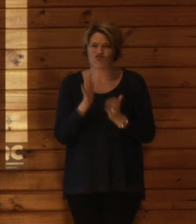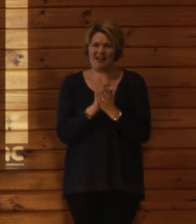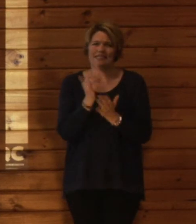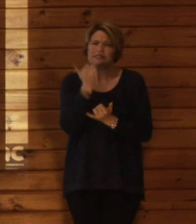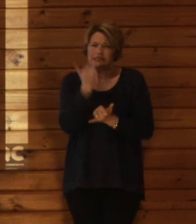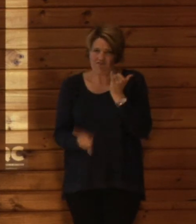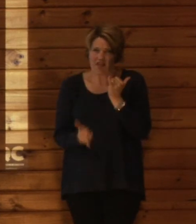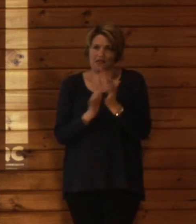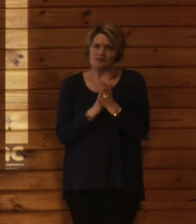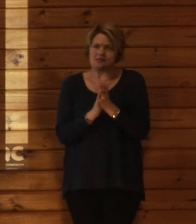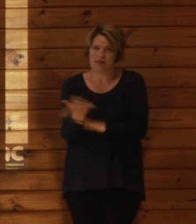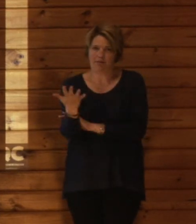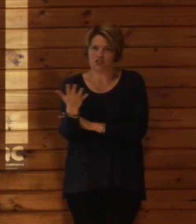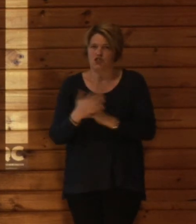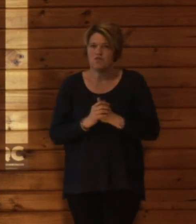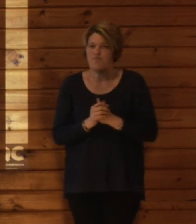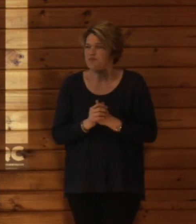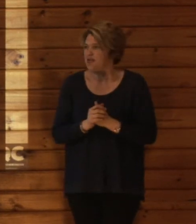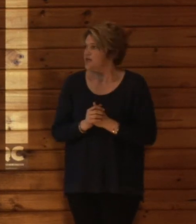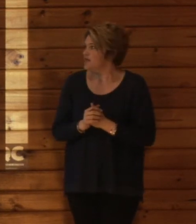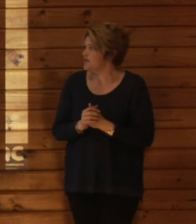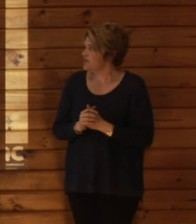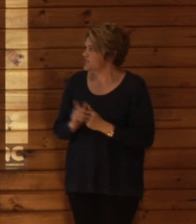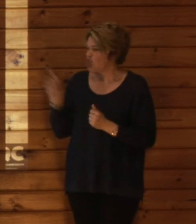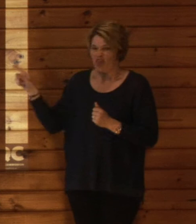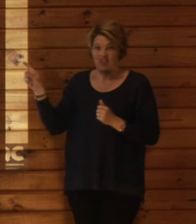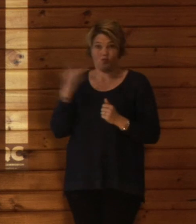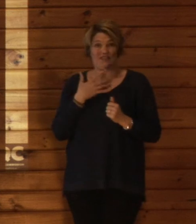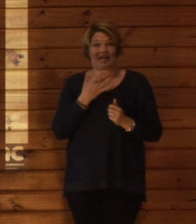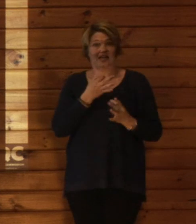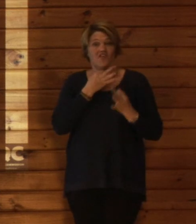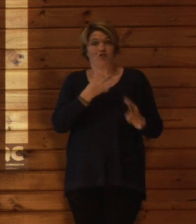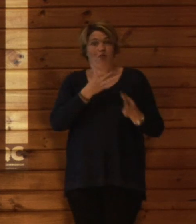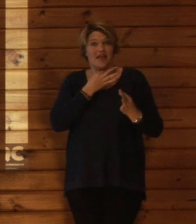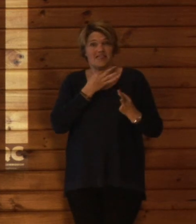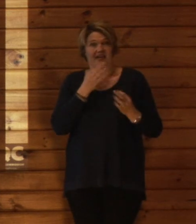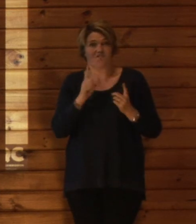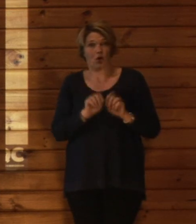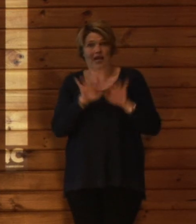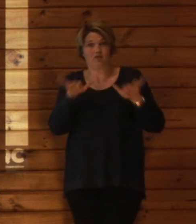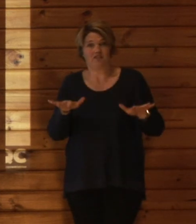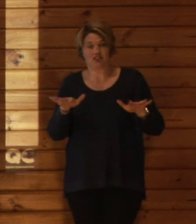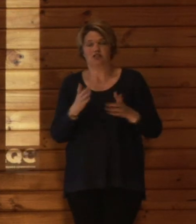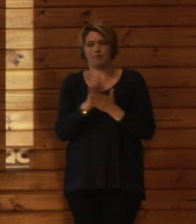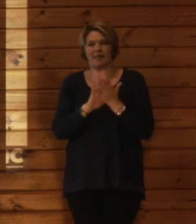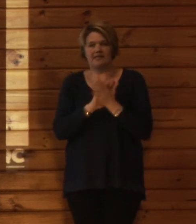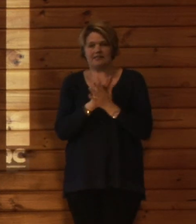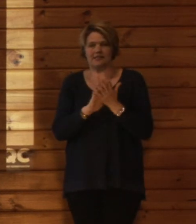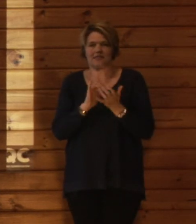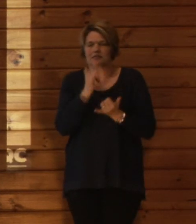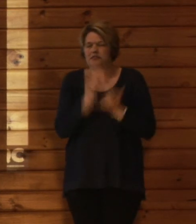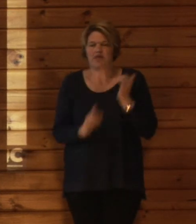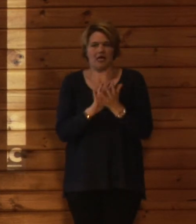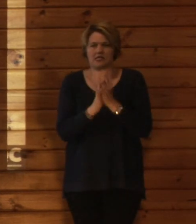liquefaction vulnerability, this is the kind of thing we're talking about. It's severe damage from liquefaction. It's not just a couple of wheelbarrows full of